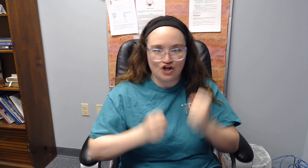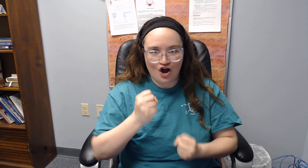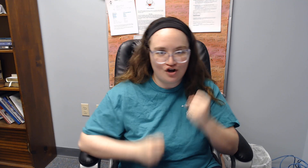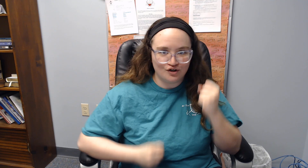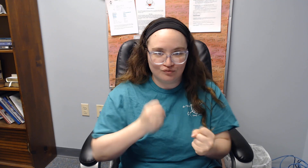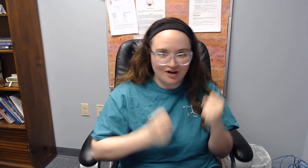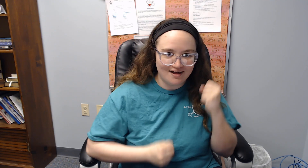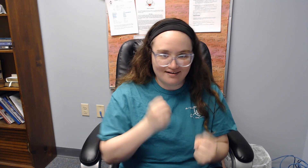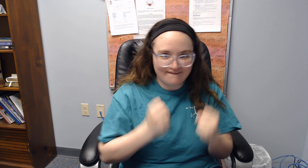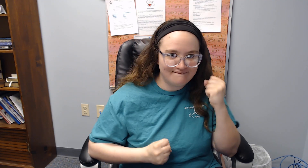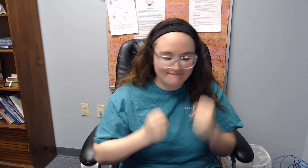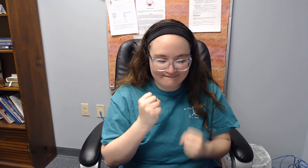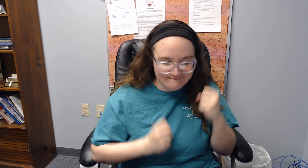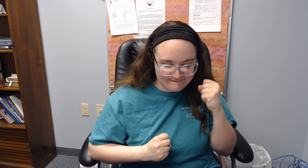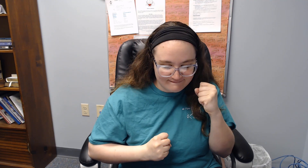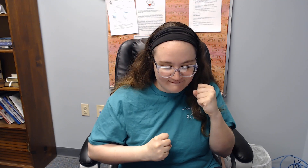Jog or run.